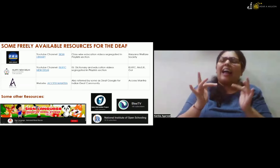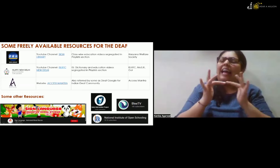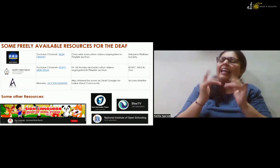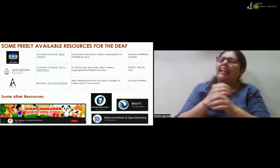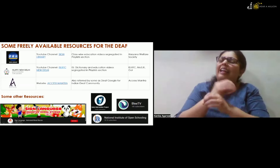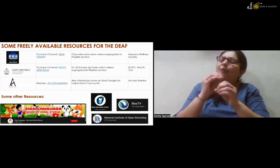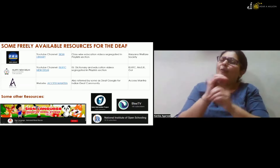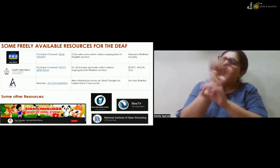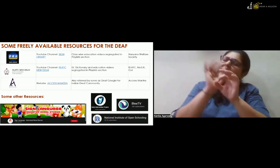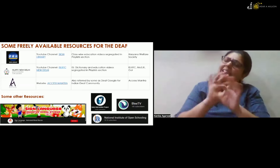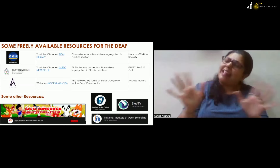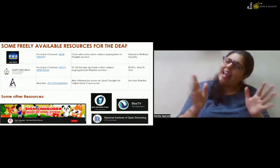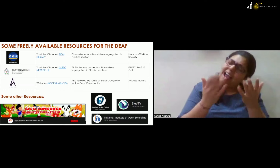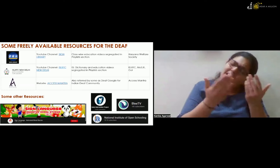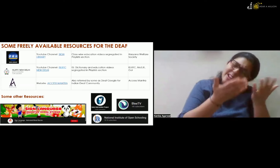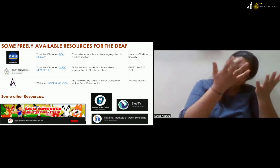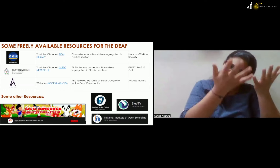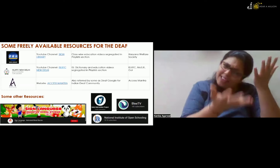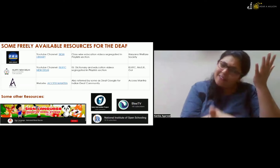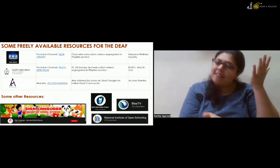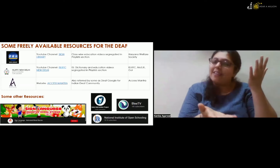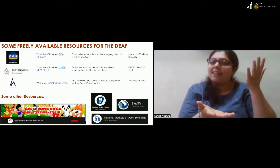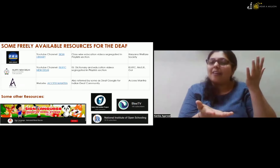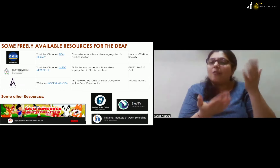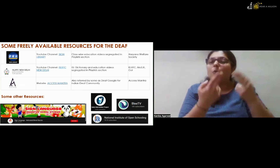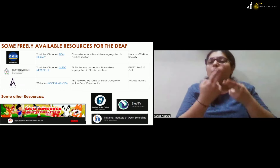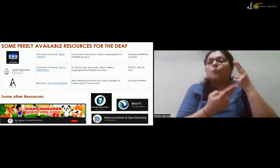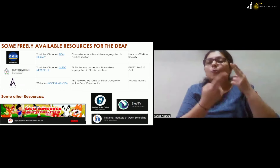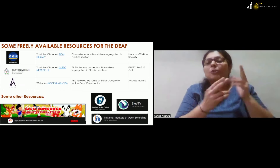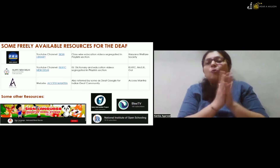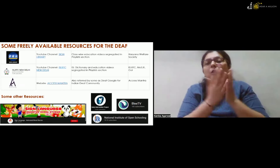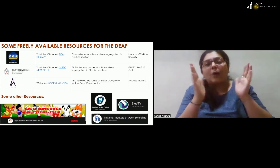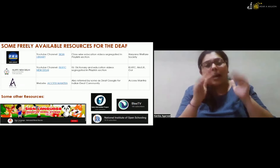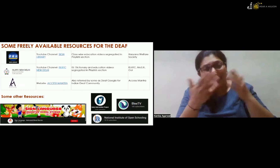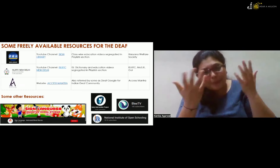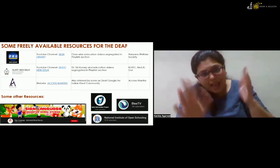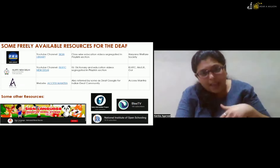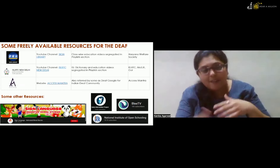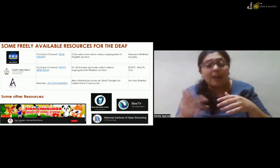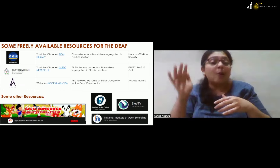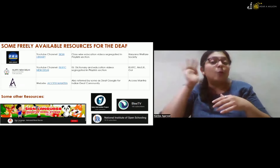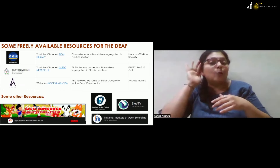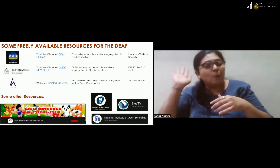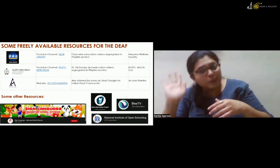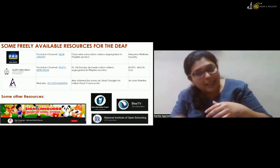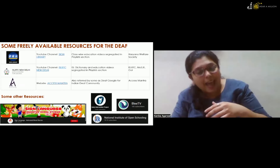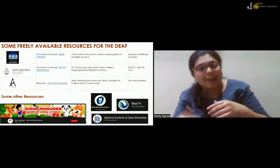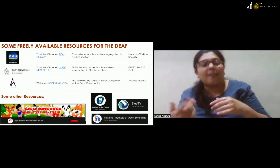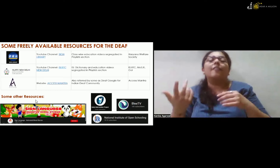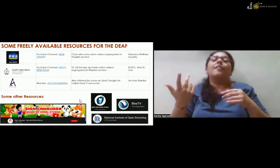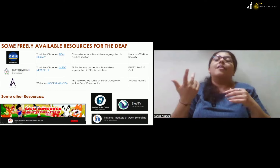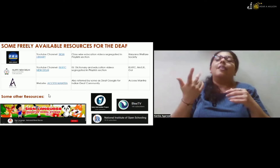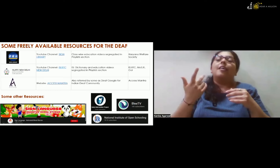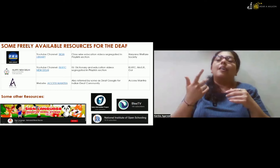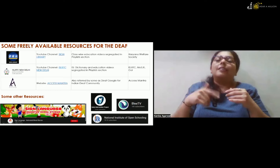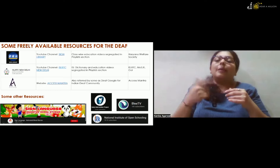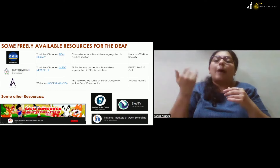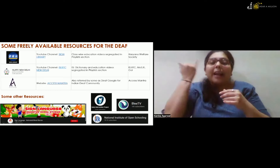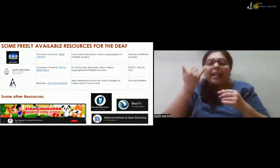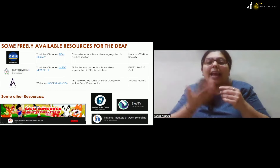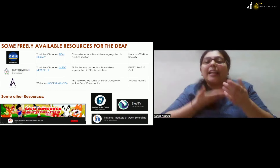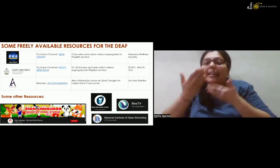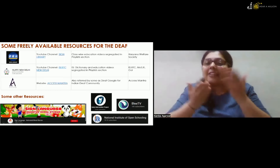which the teachers had, the parents had about what to do with their deaf kids, how to teach, how to talk about certain